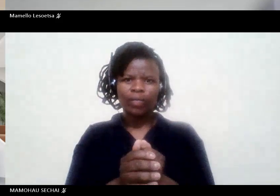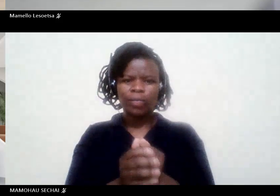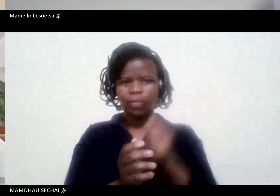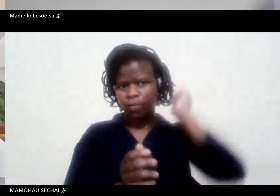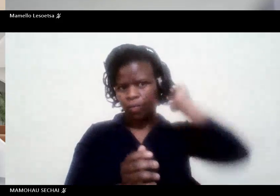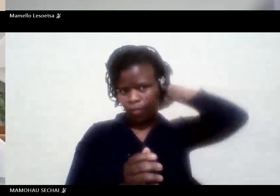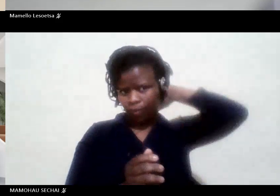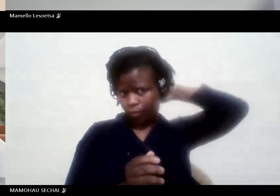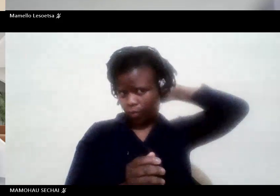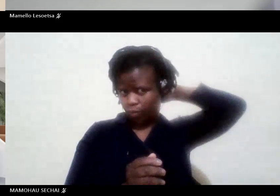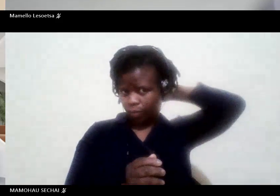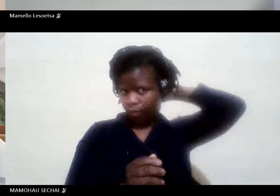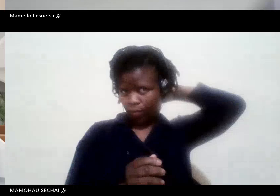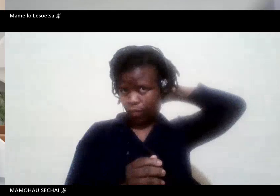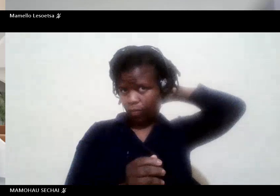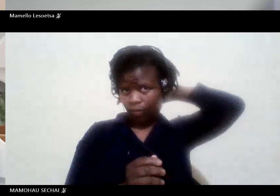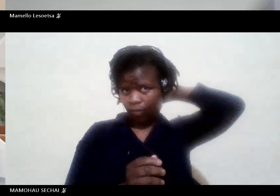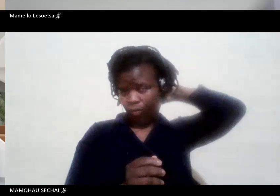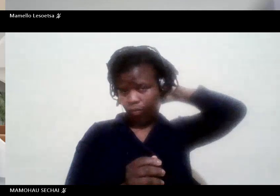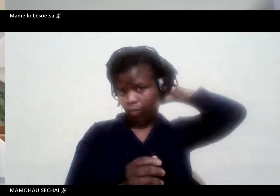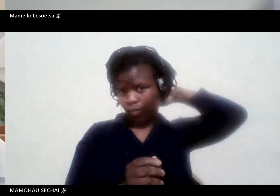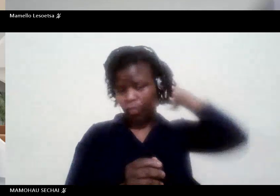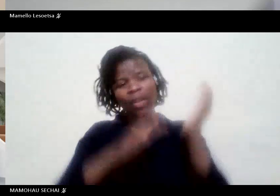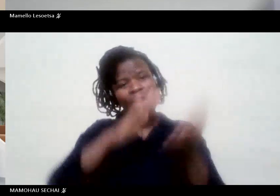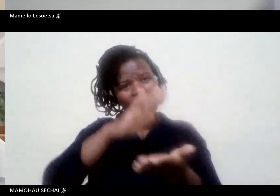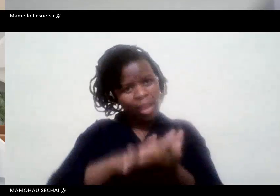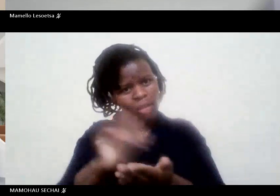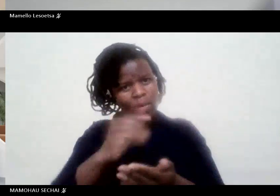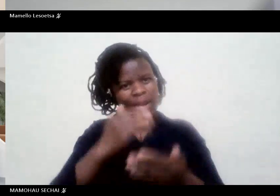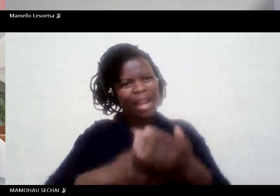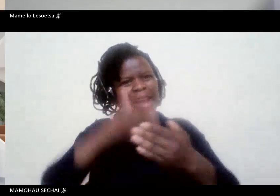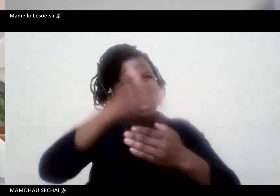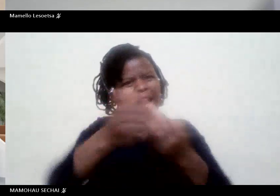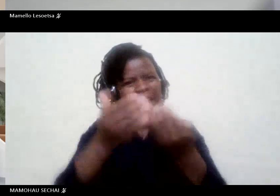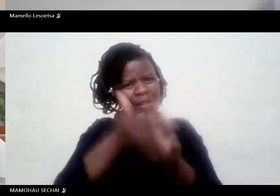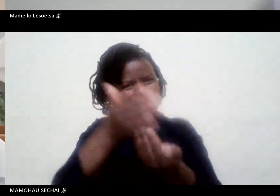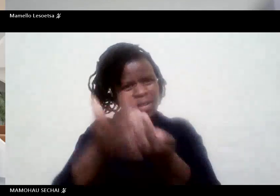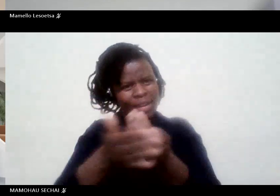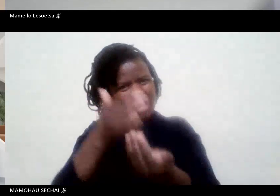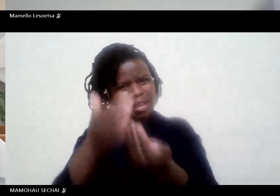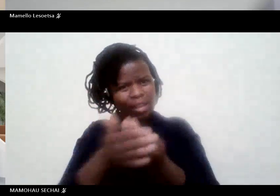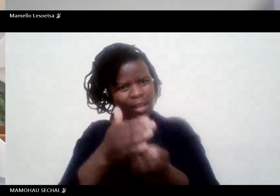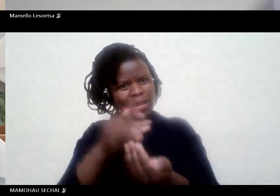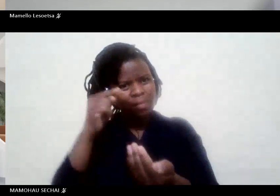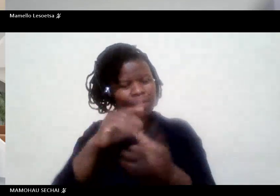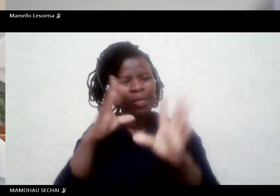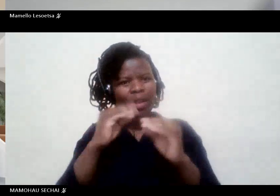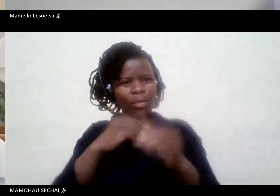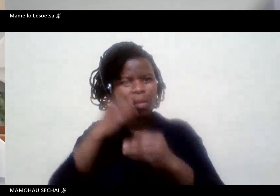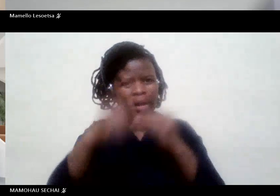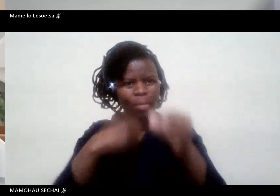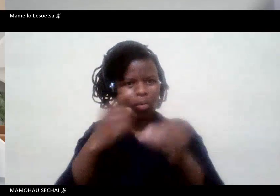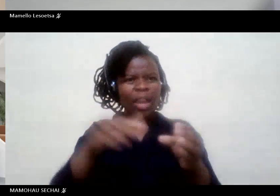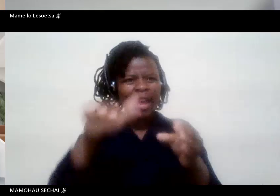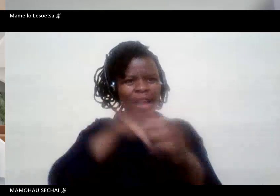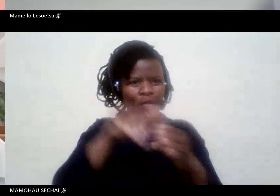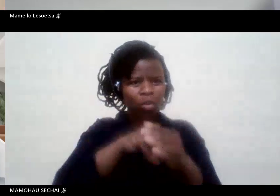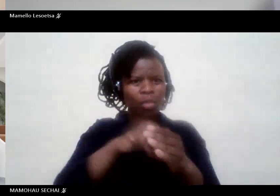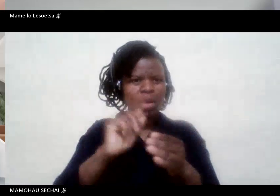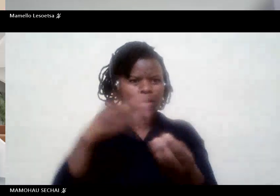let's talk about aftercare. What is that implication? We talked about the involvement of family. We talked about the impact of